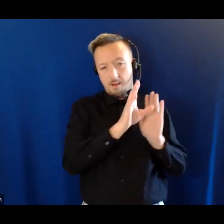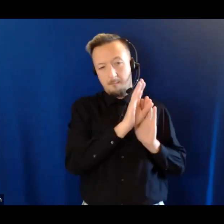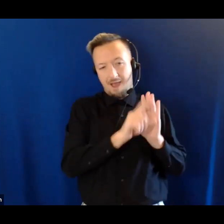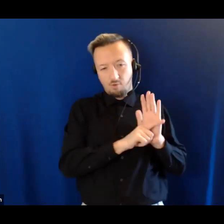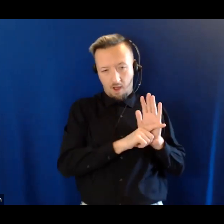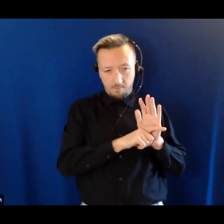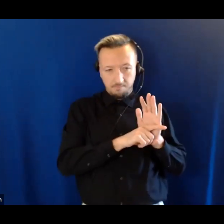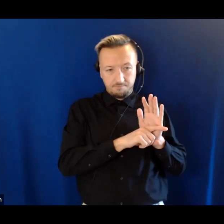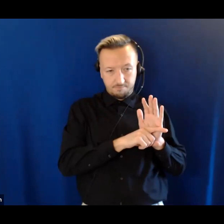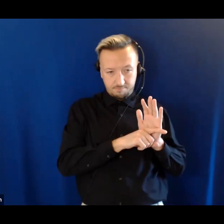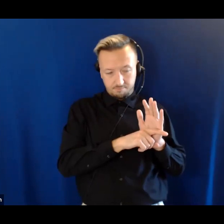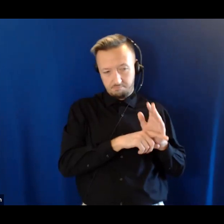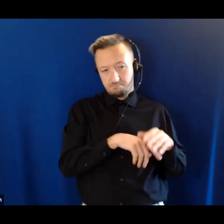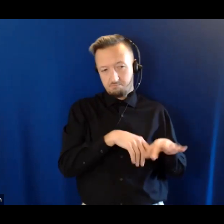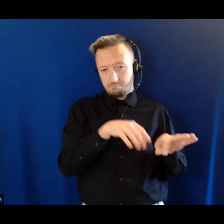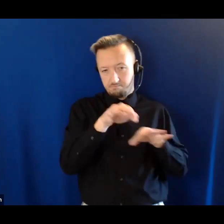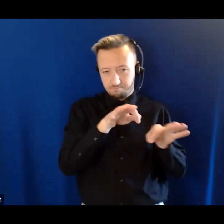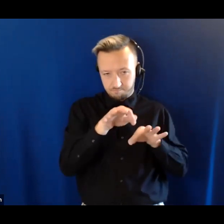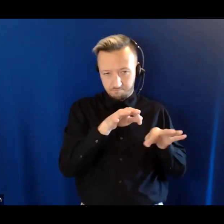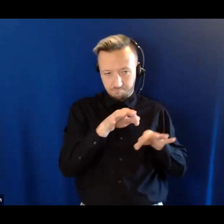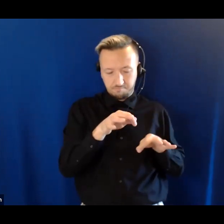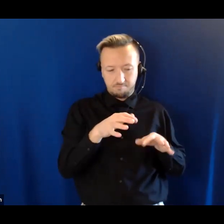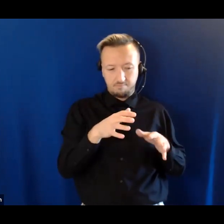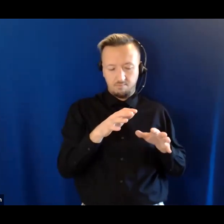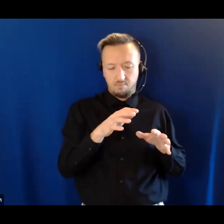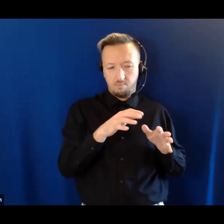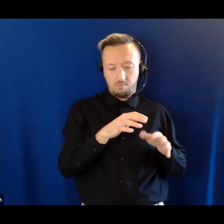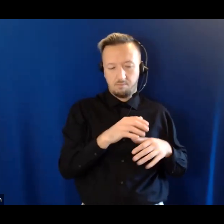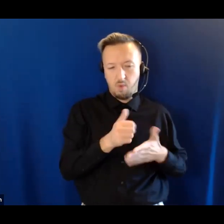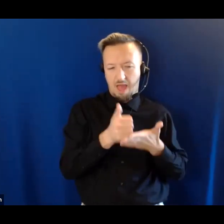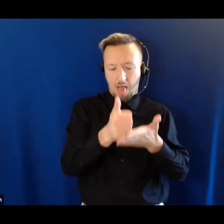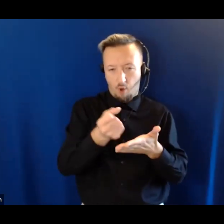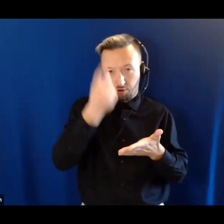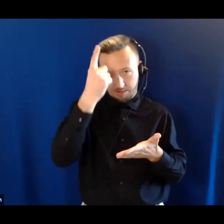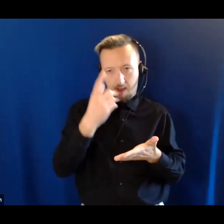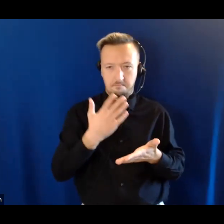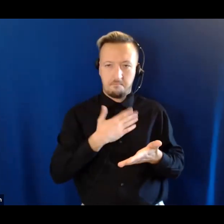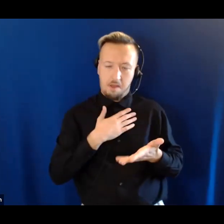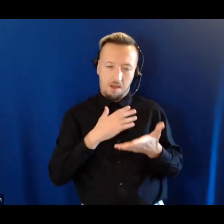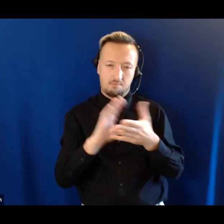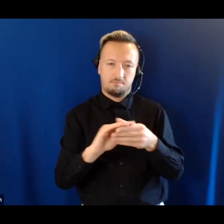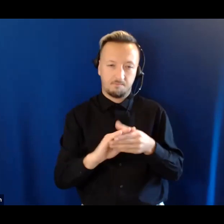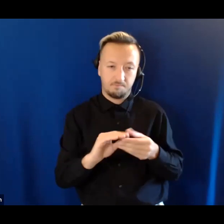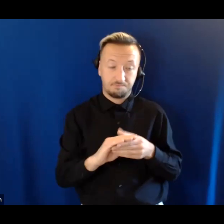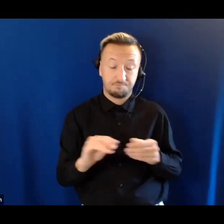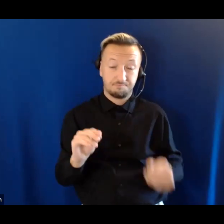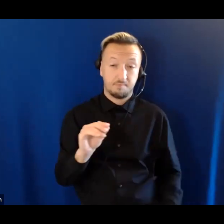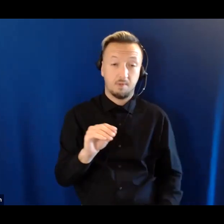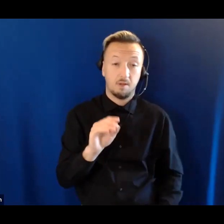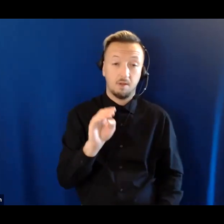you know, give context to what I'm going to be talking about today. So in March